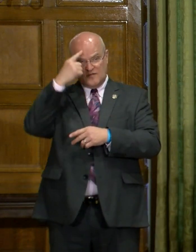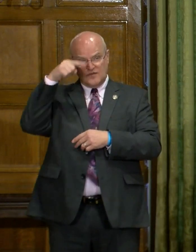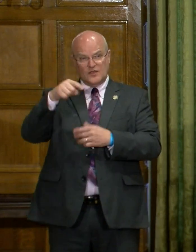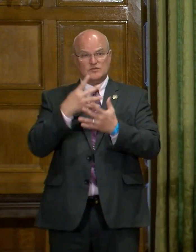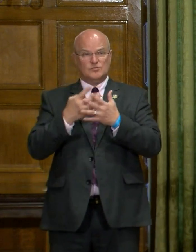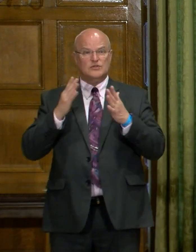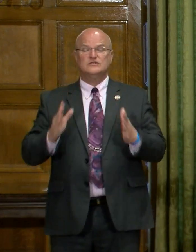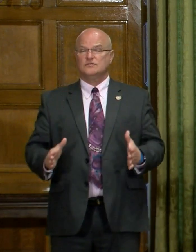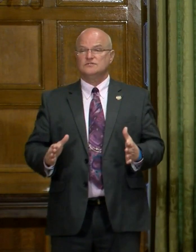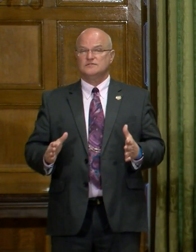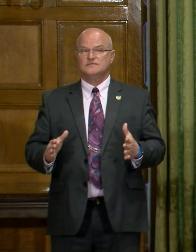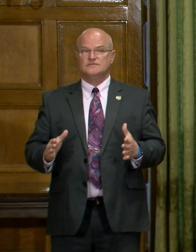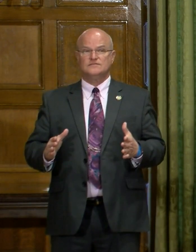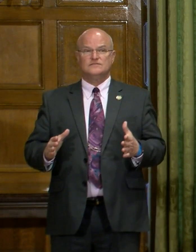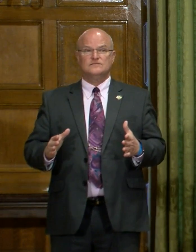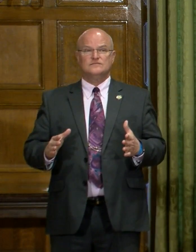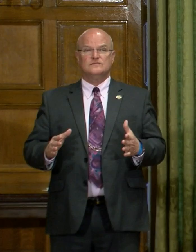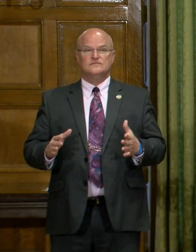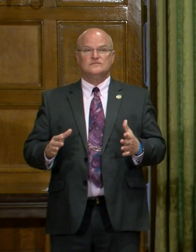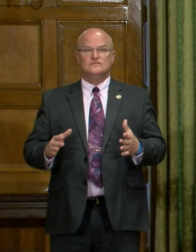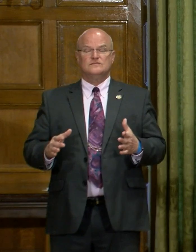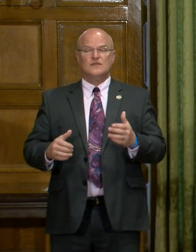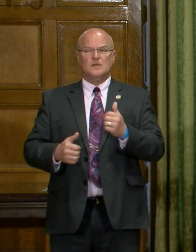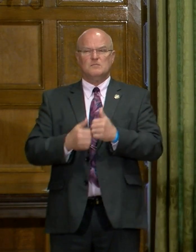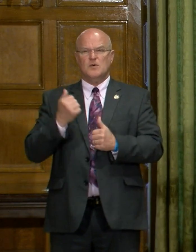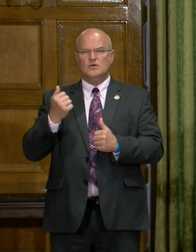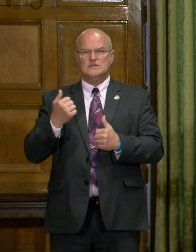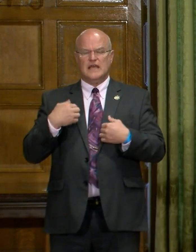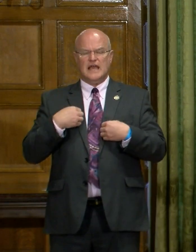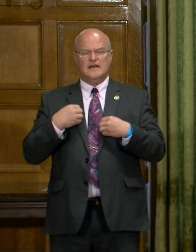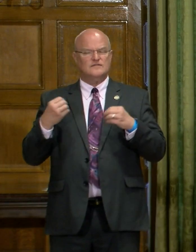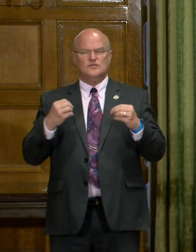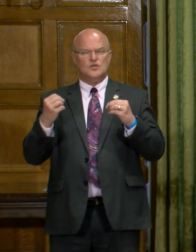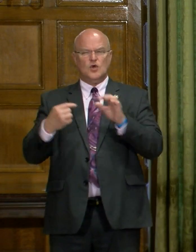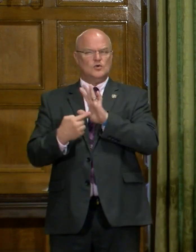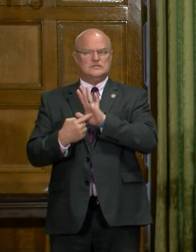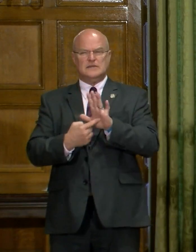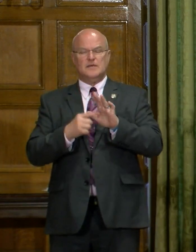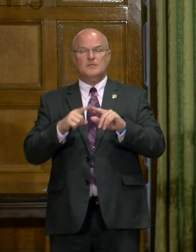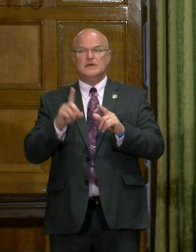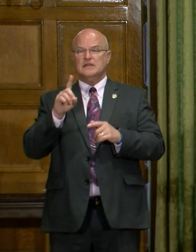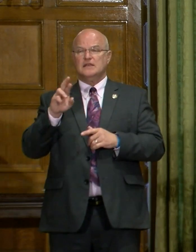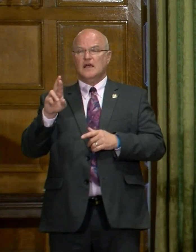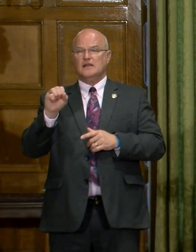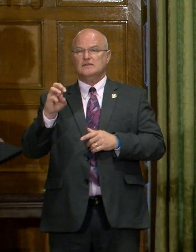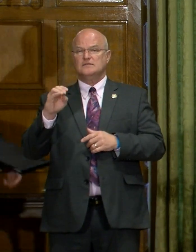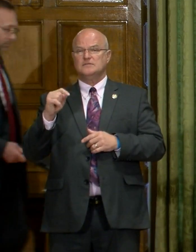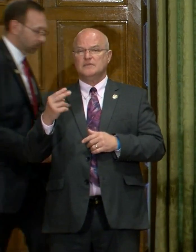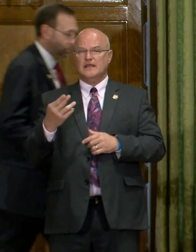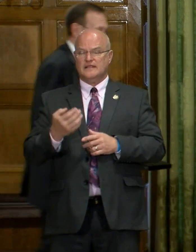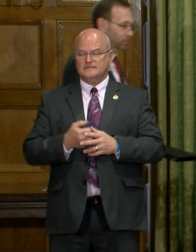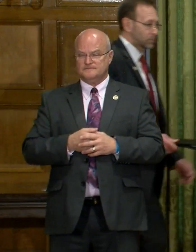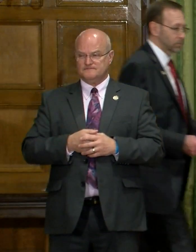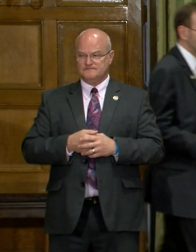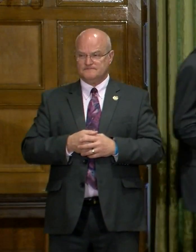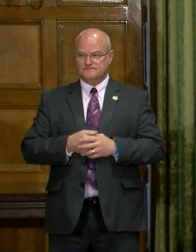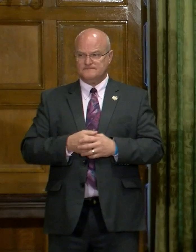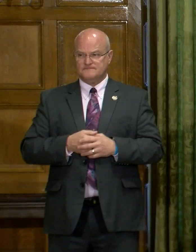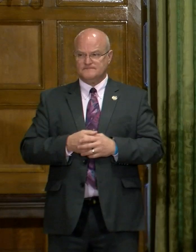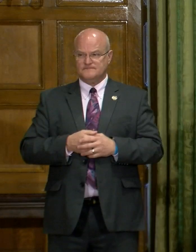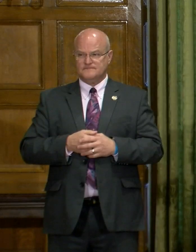those prisoners. They're largely asymptomatic at the present time, but Dr. Smith?